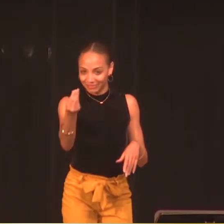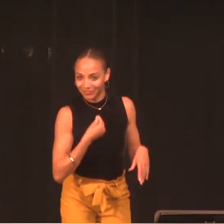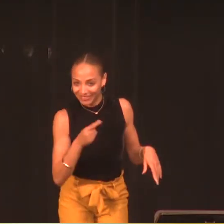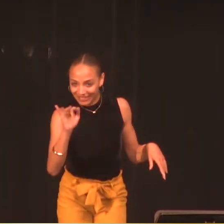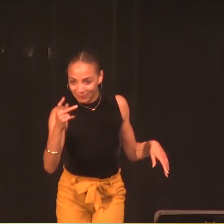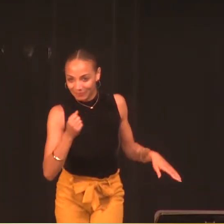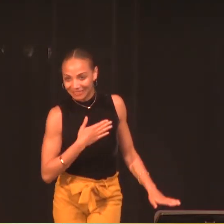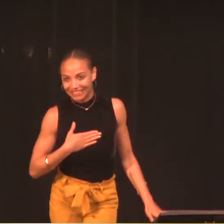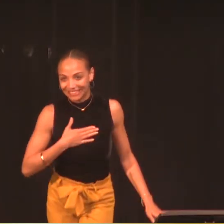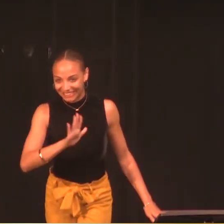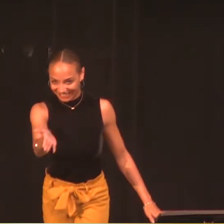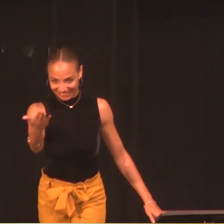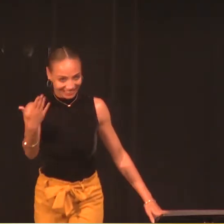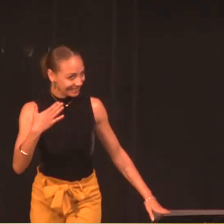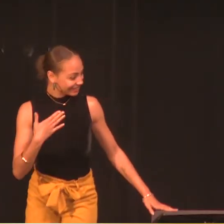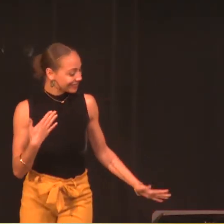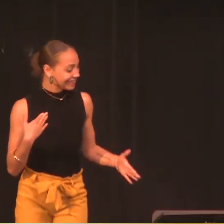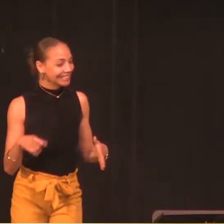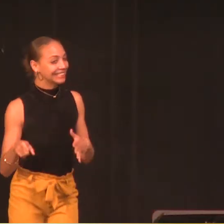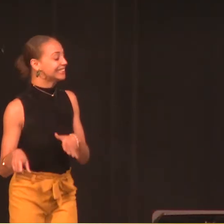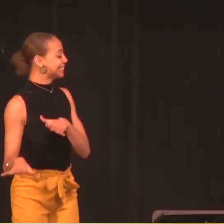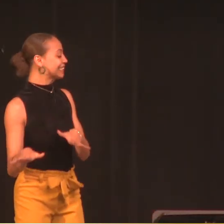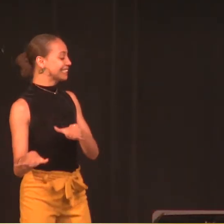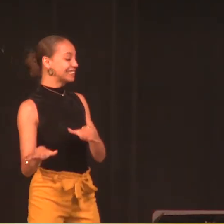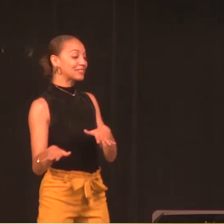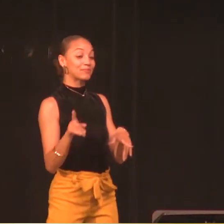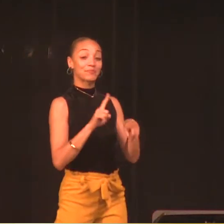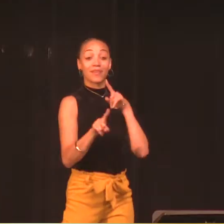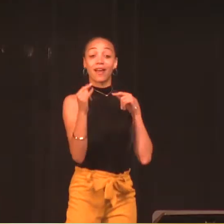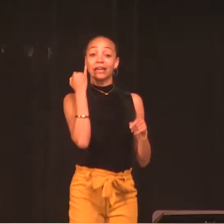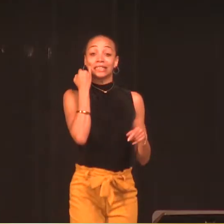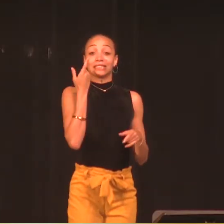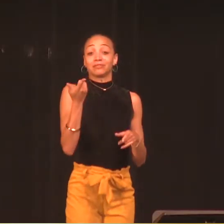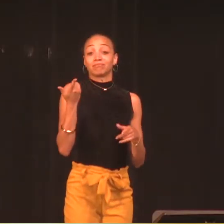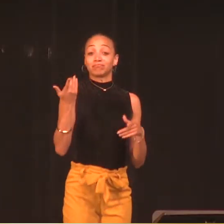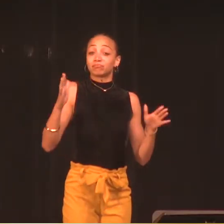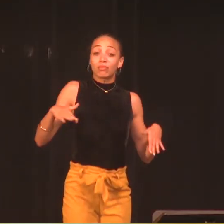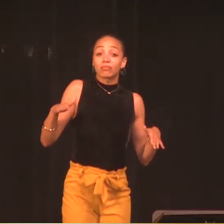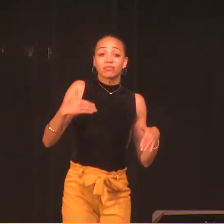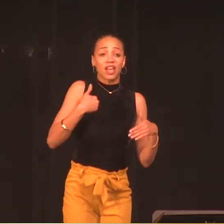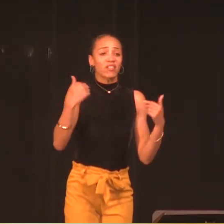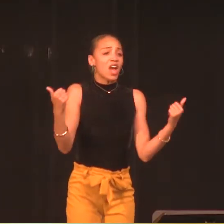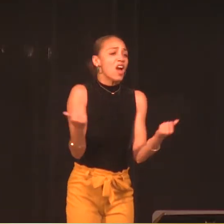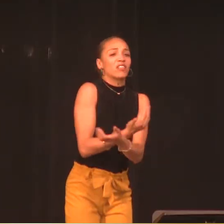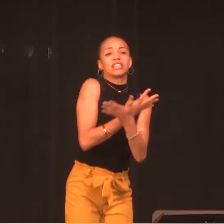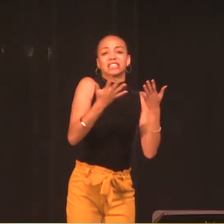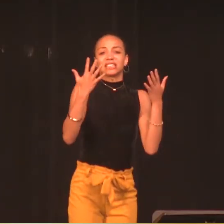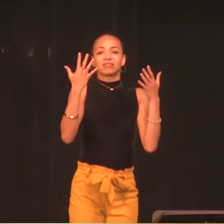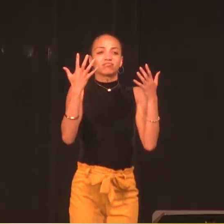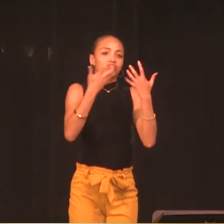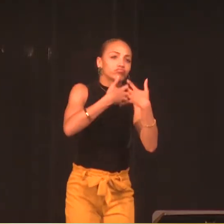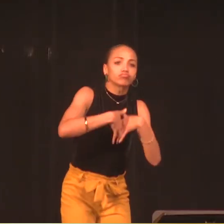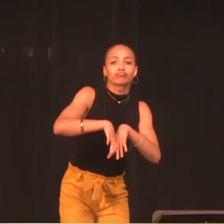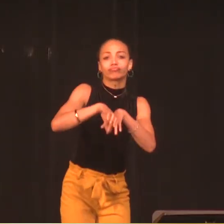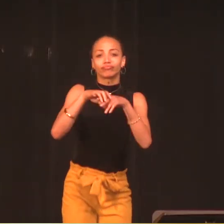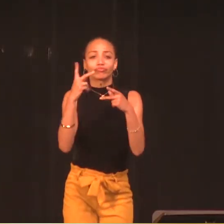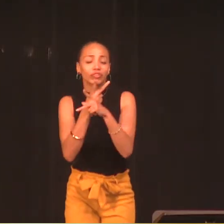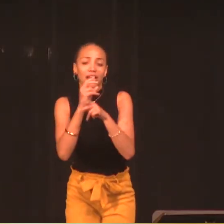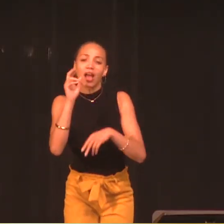and you know what you're going to do, can you give me some tips, please? But if, like me, you haven't quite gotten everything situated